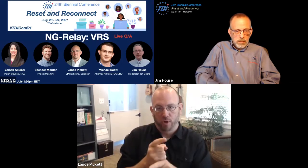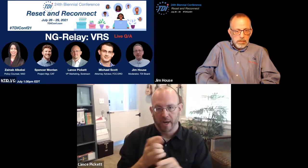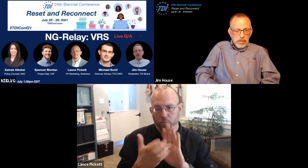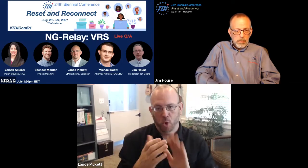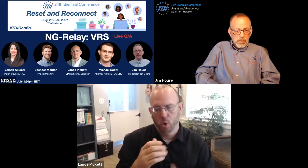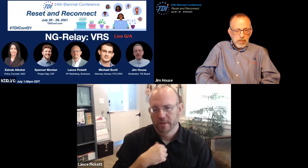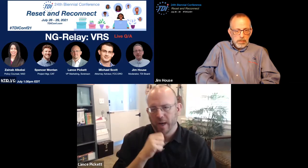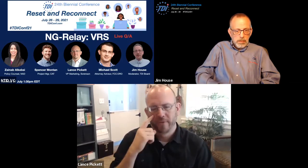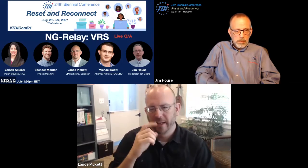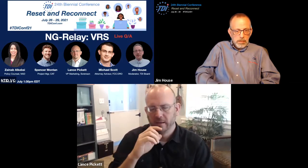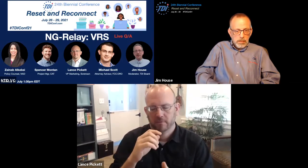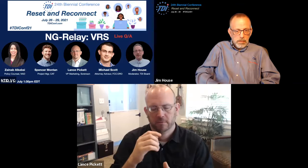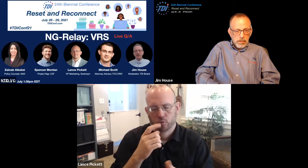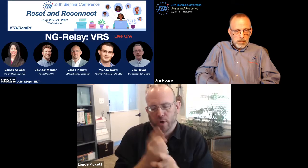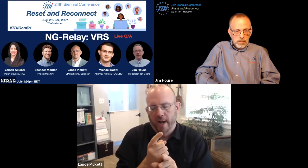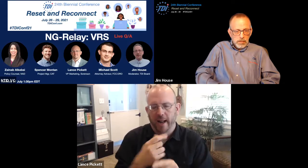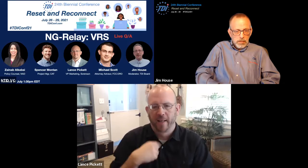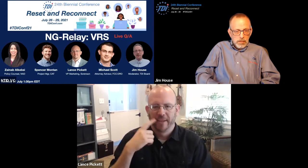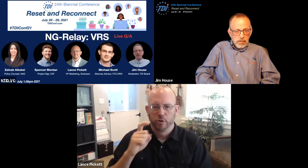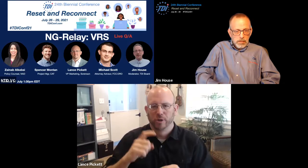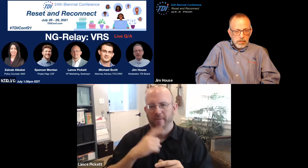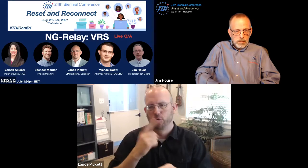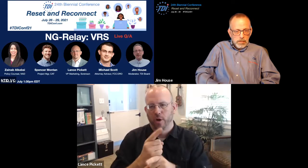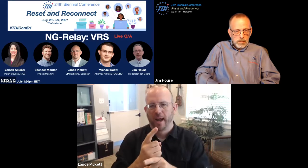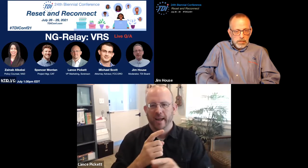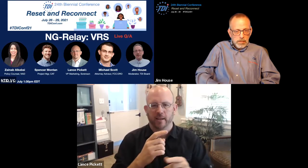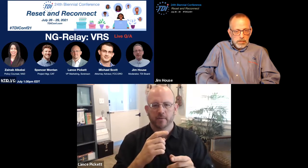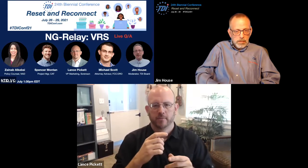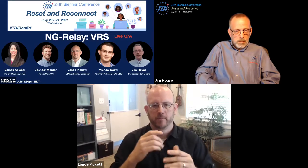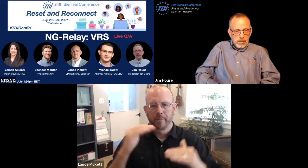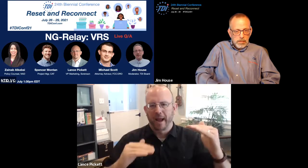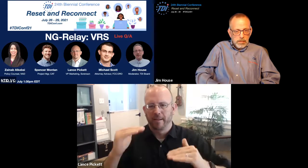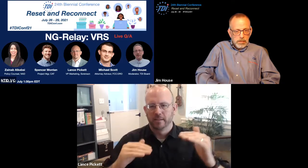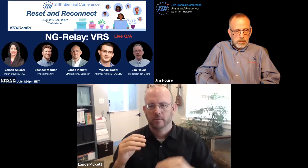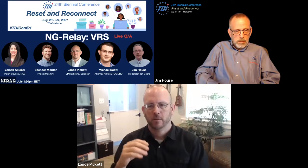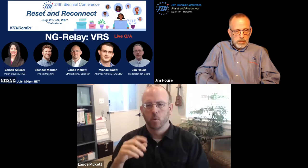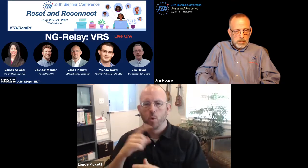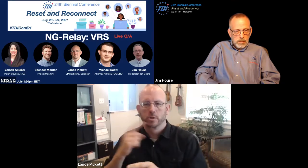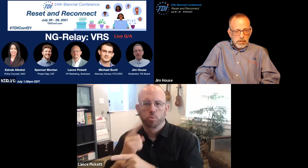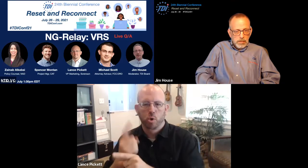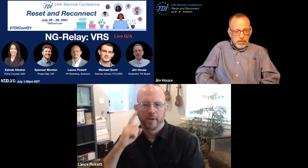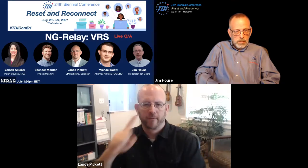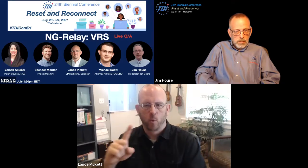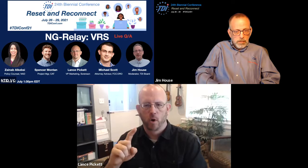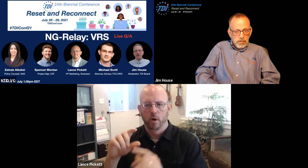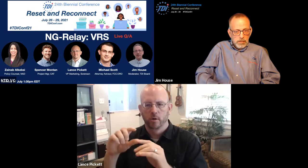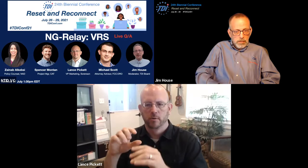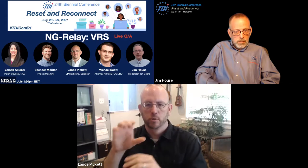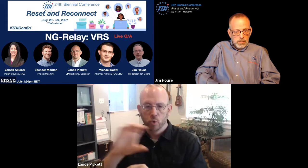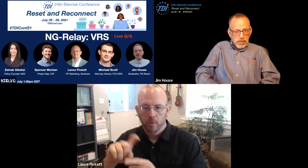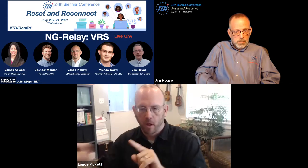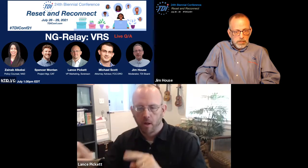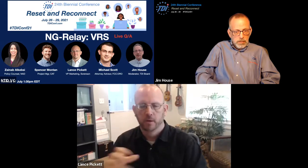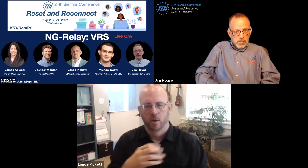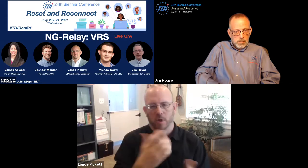interpreter. And that's not the right approach at all. It's not. We should have a balance that